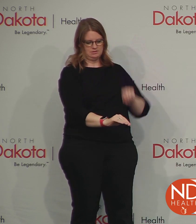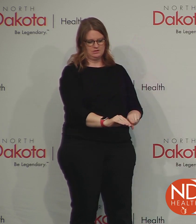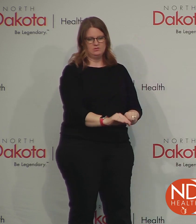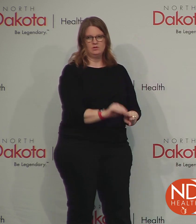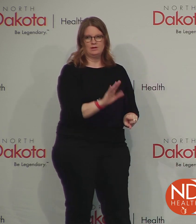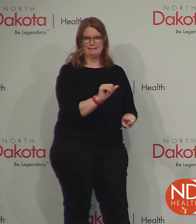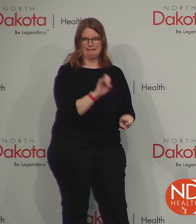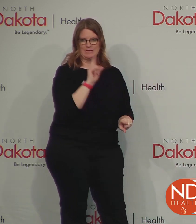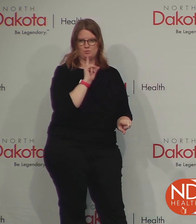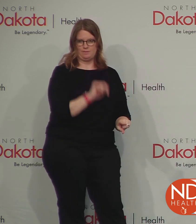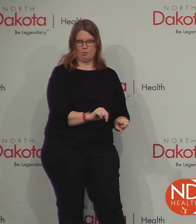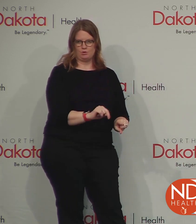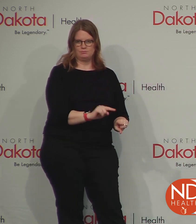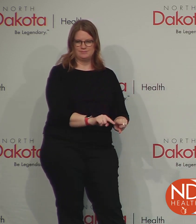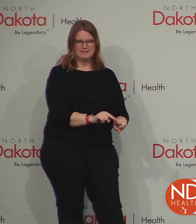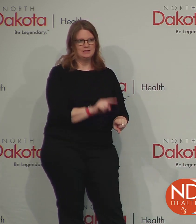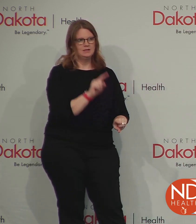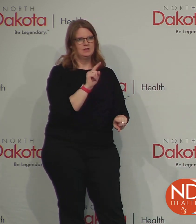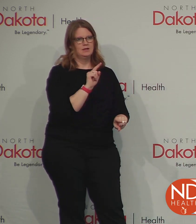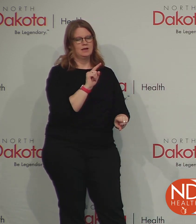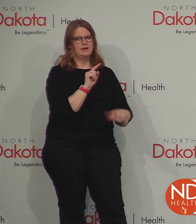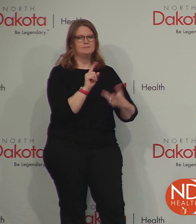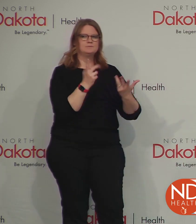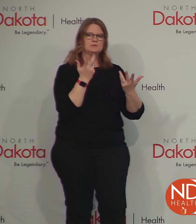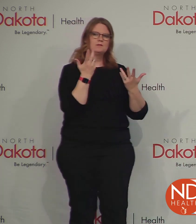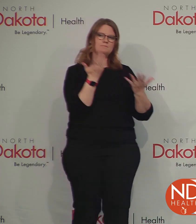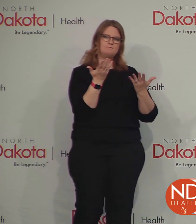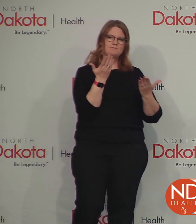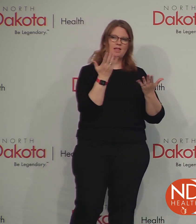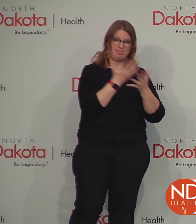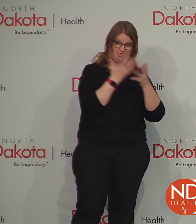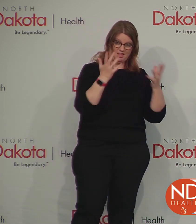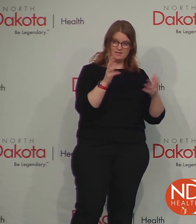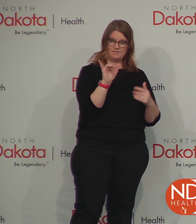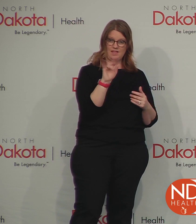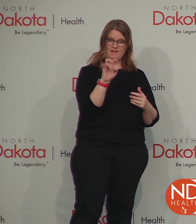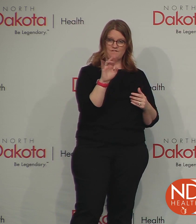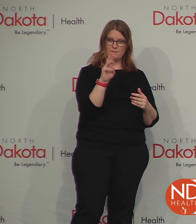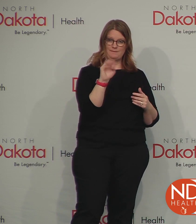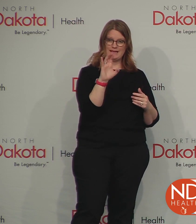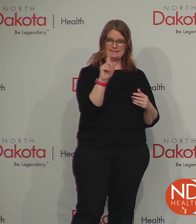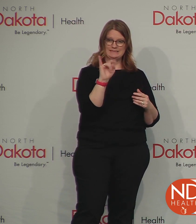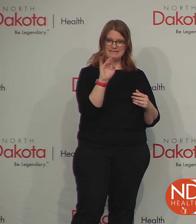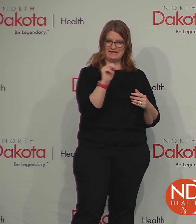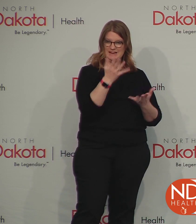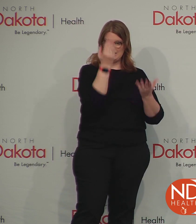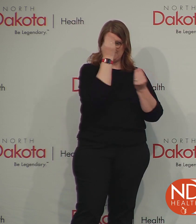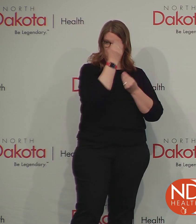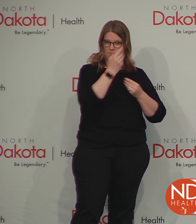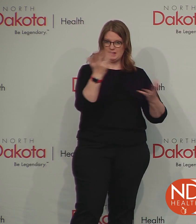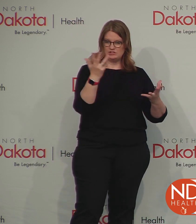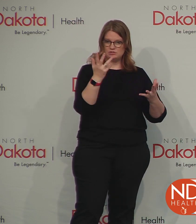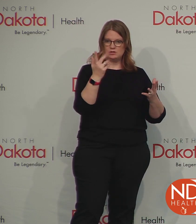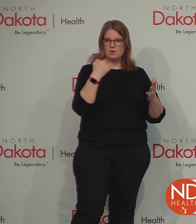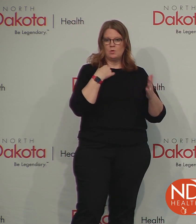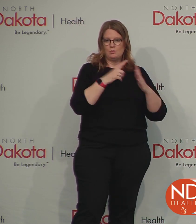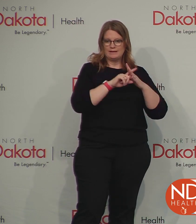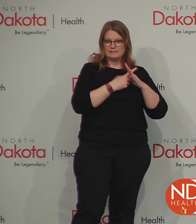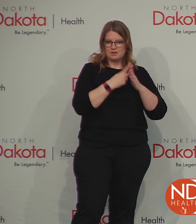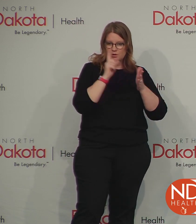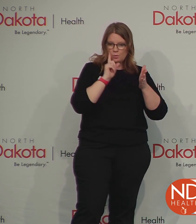case report. So a lot of the ivermectin information I found once I went looking for